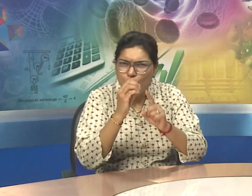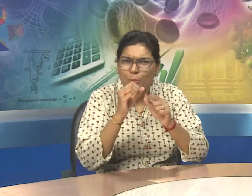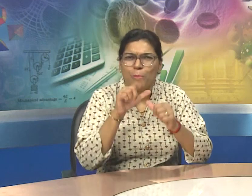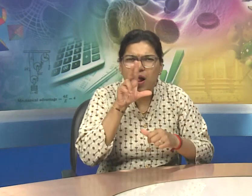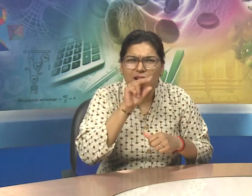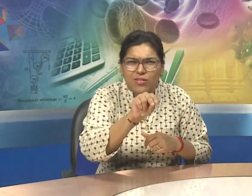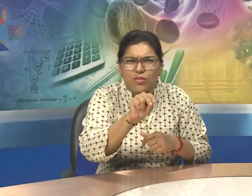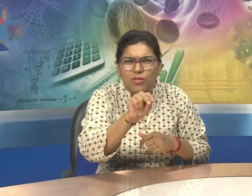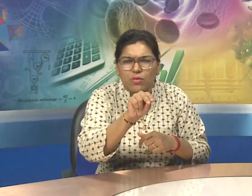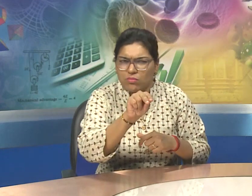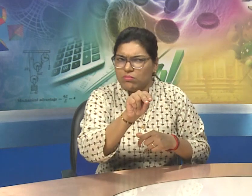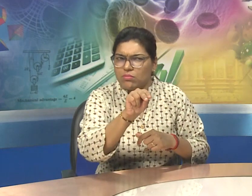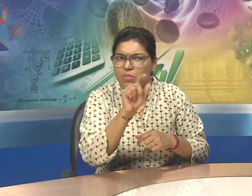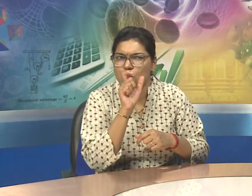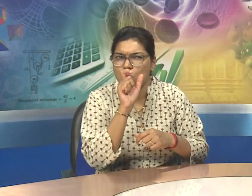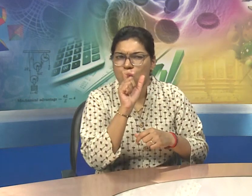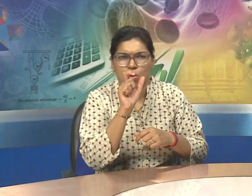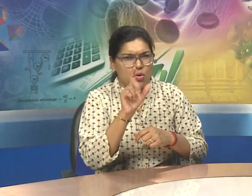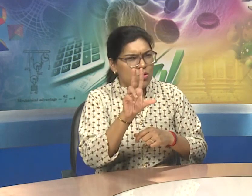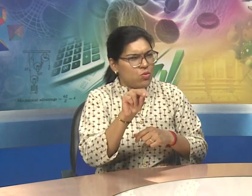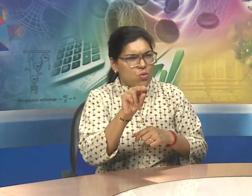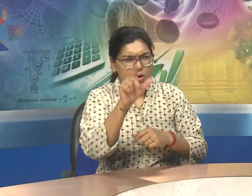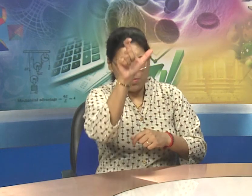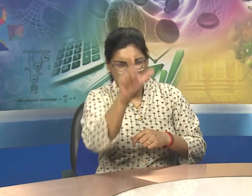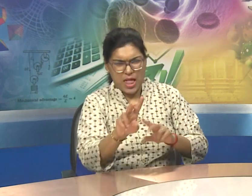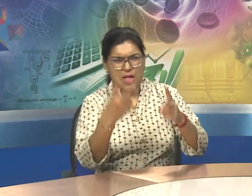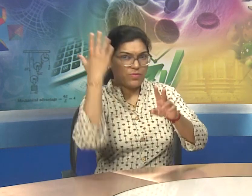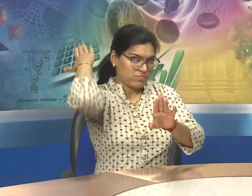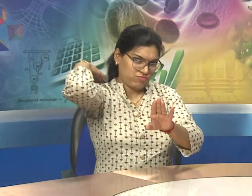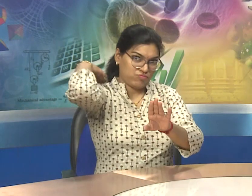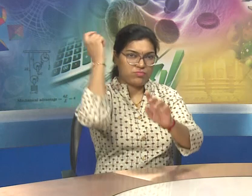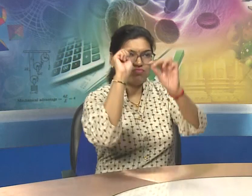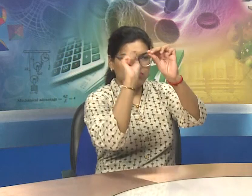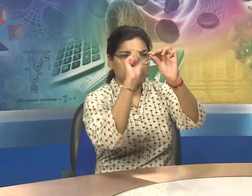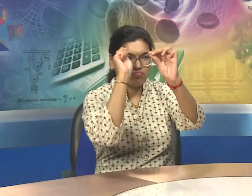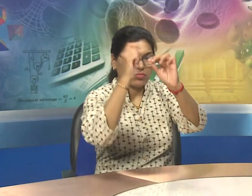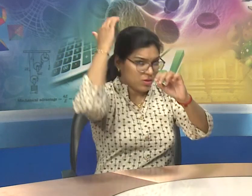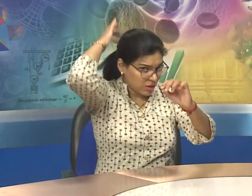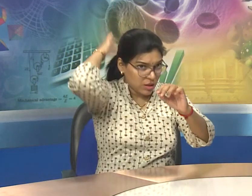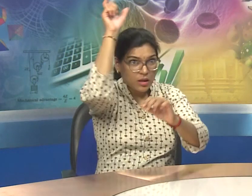There he thought Gopal. He was about to say,